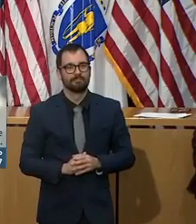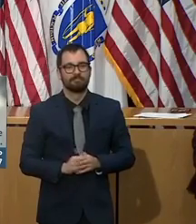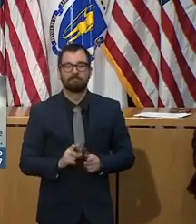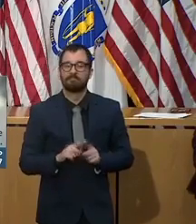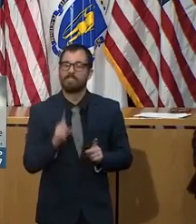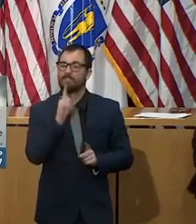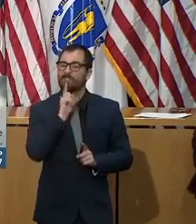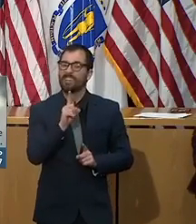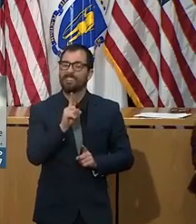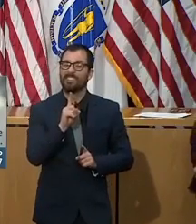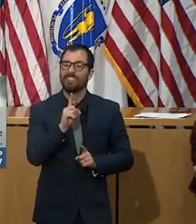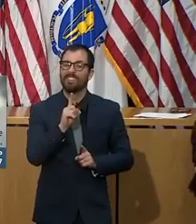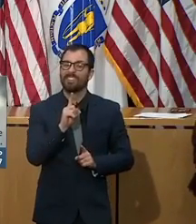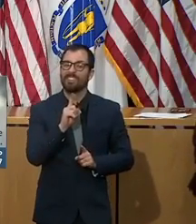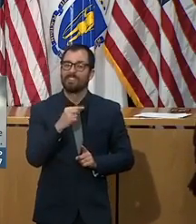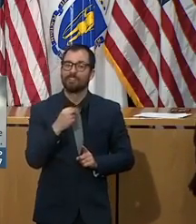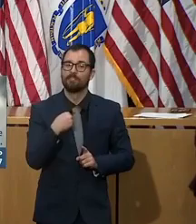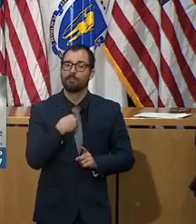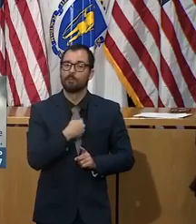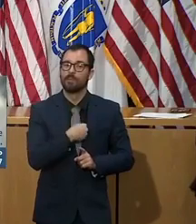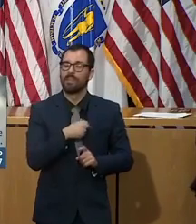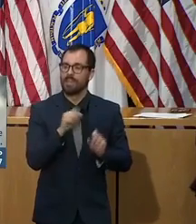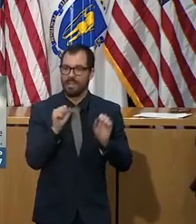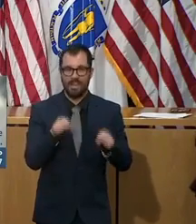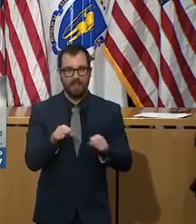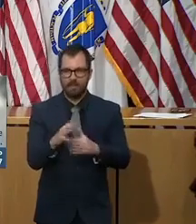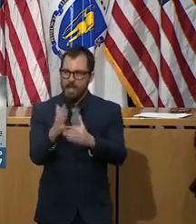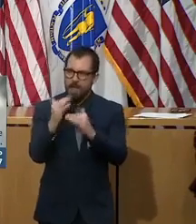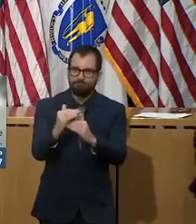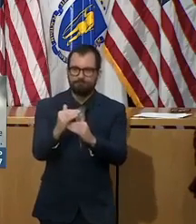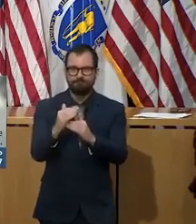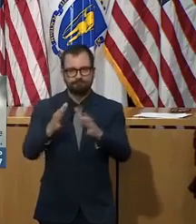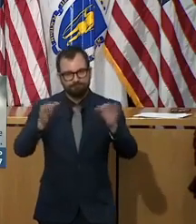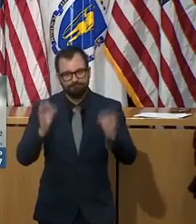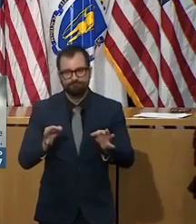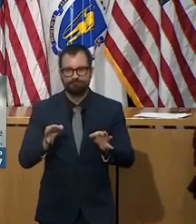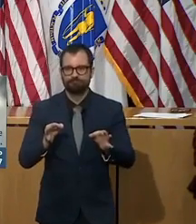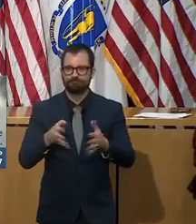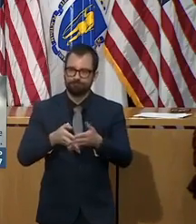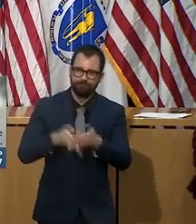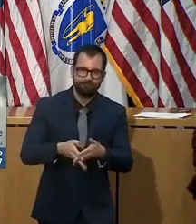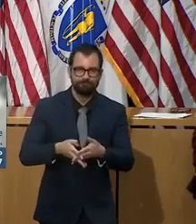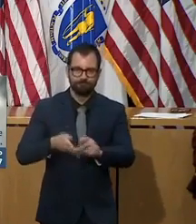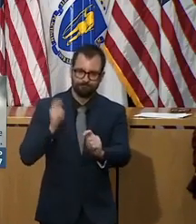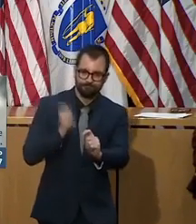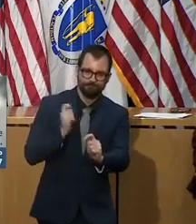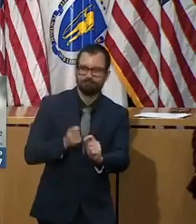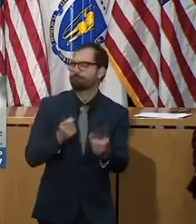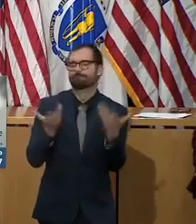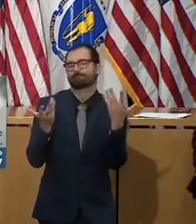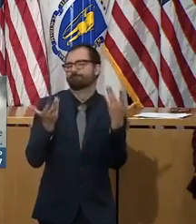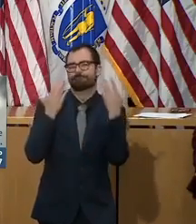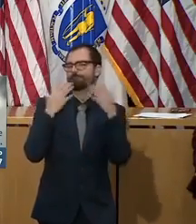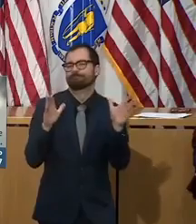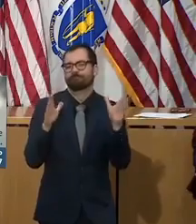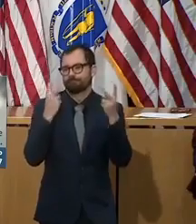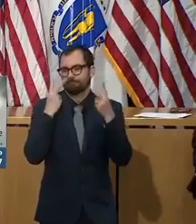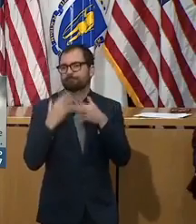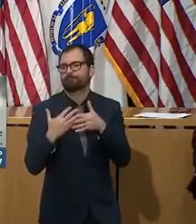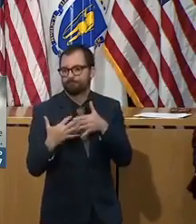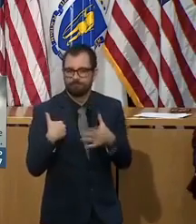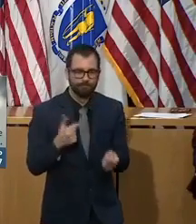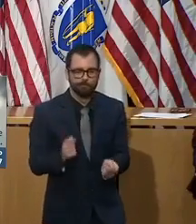realistically to the public, what will the end of May look like in the state, based on what you've been start to talk about, when Lieutenant Governor wants to chime